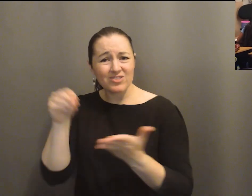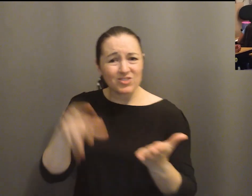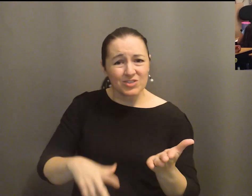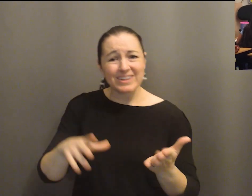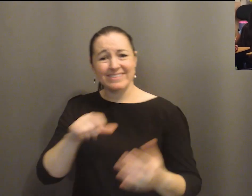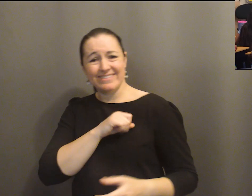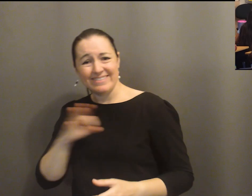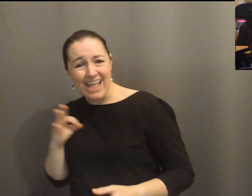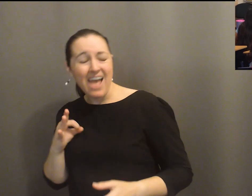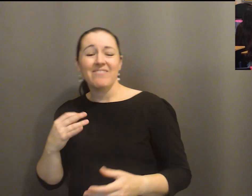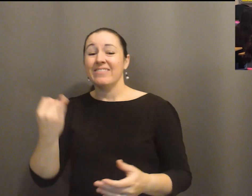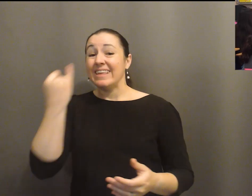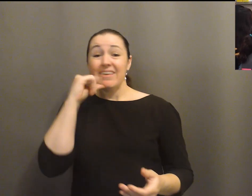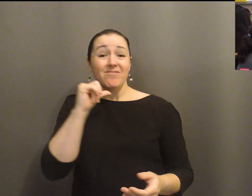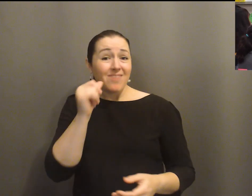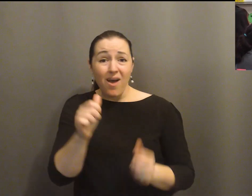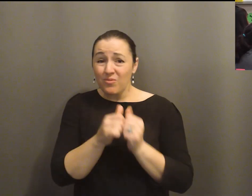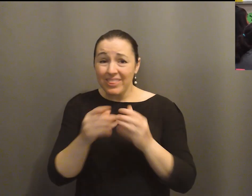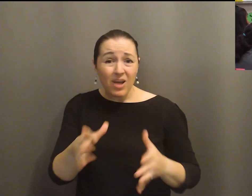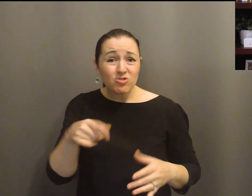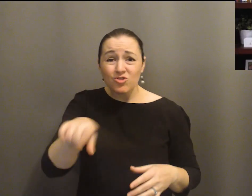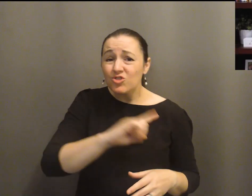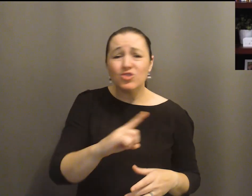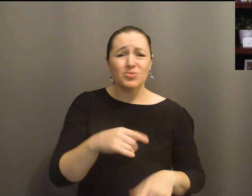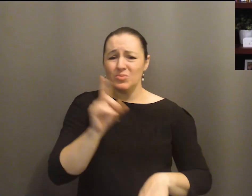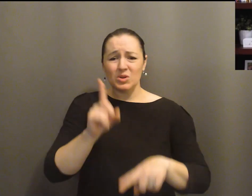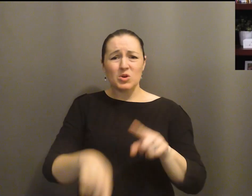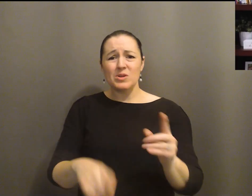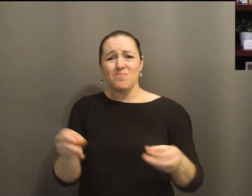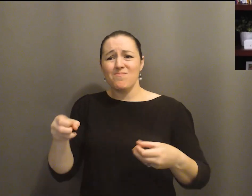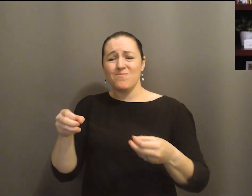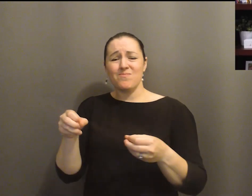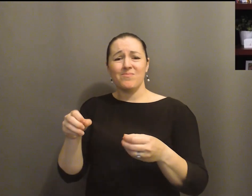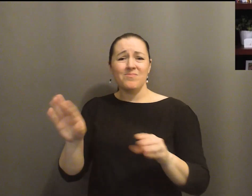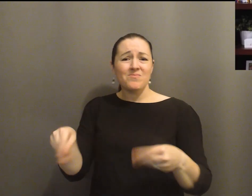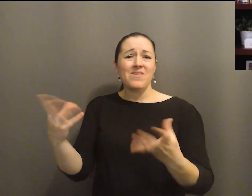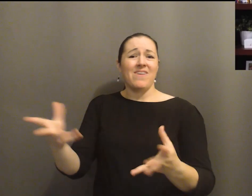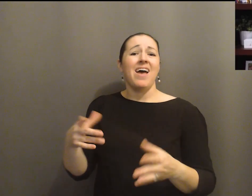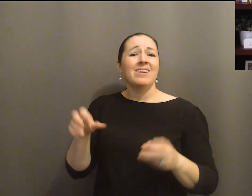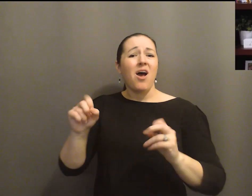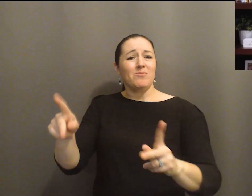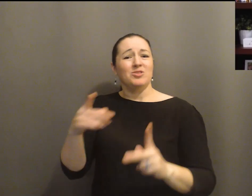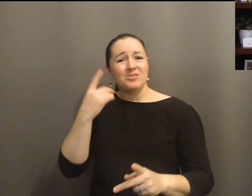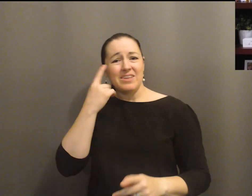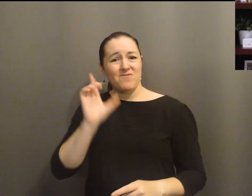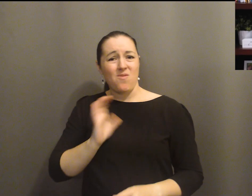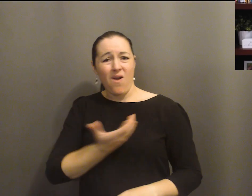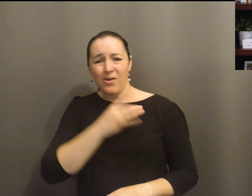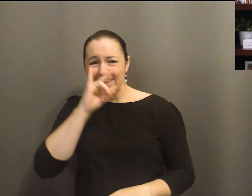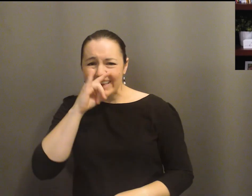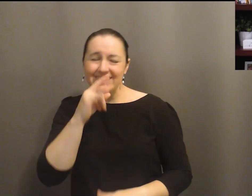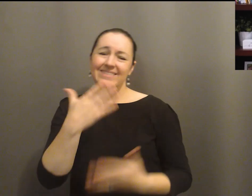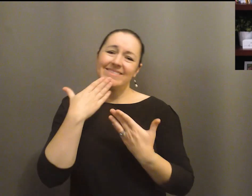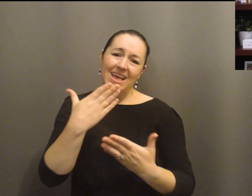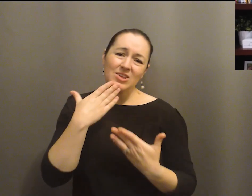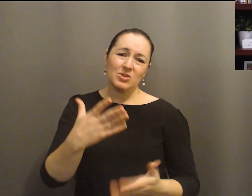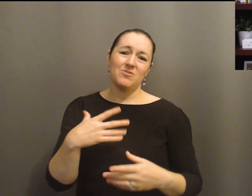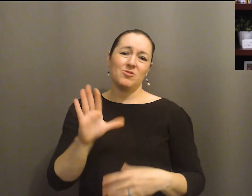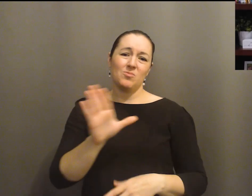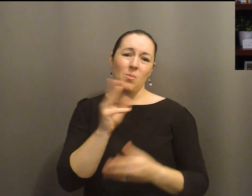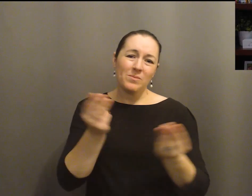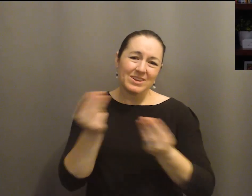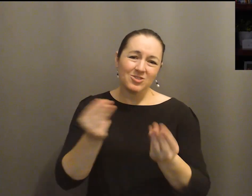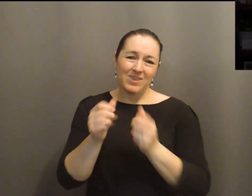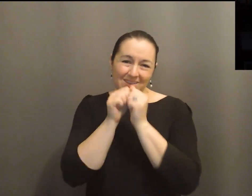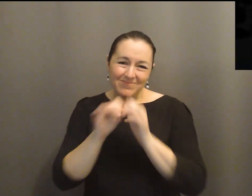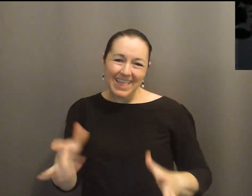wouldn't have been able To bring this opportunity To our kids And we love being able To rely on you Thank you so much For your ministry And blessing